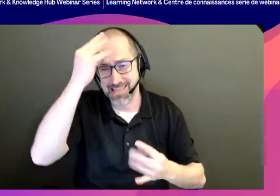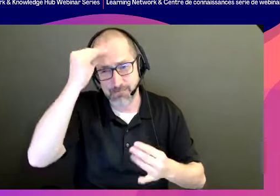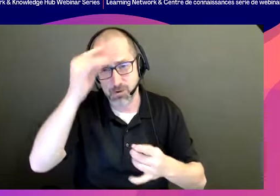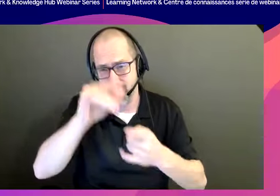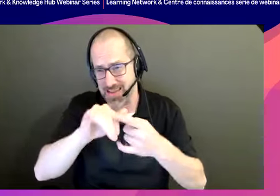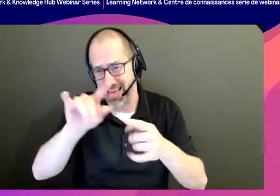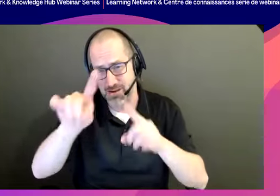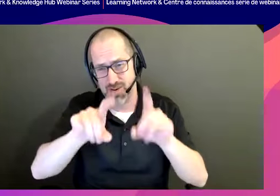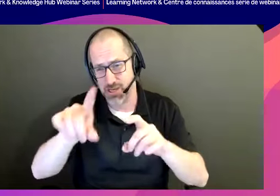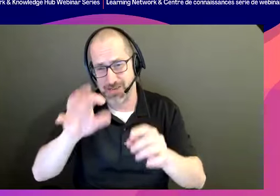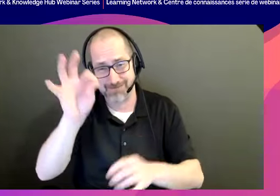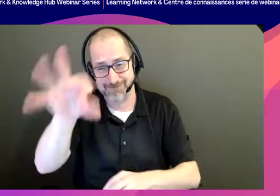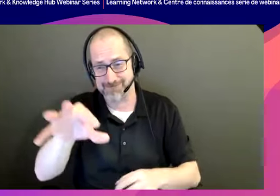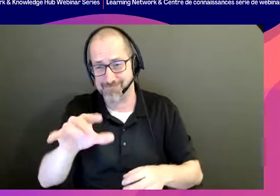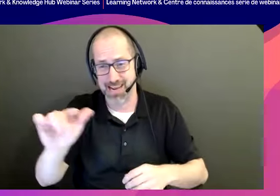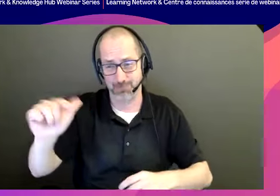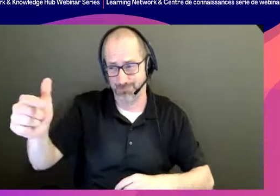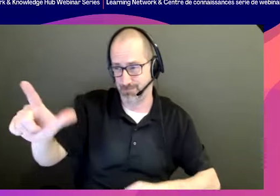Lorraine. Thanks.